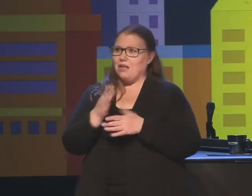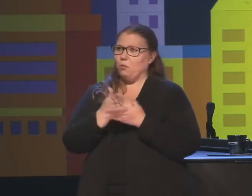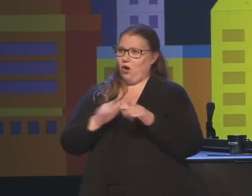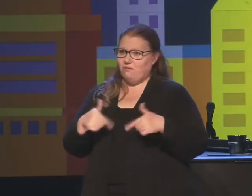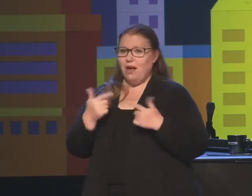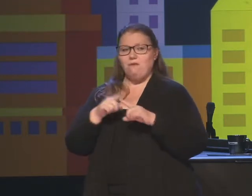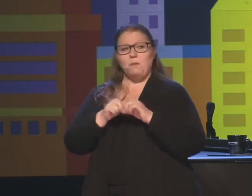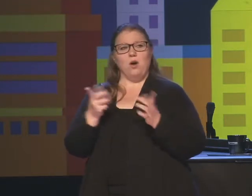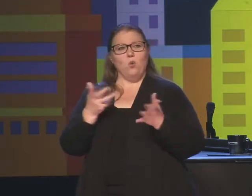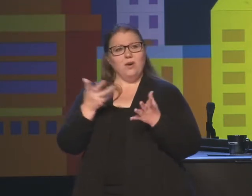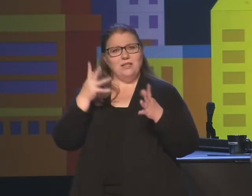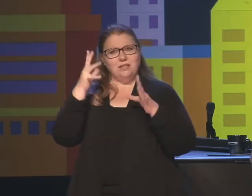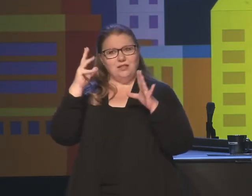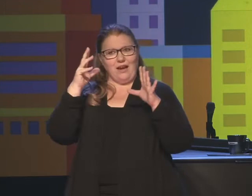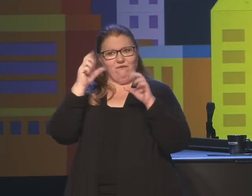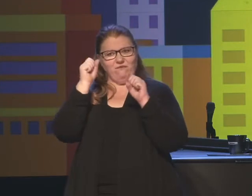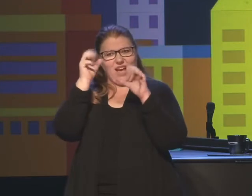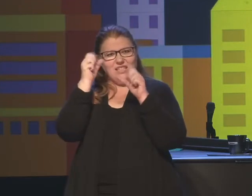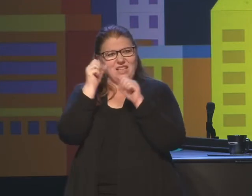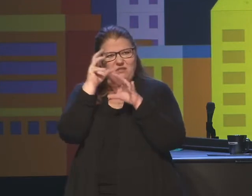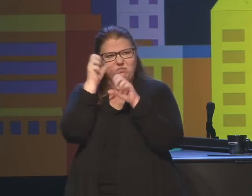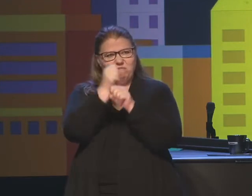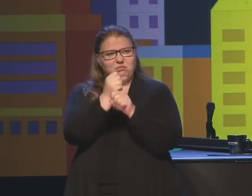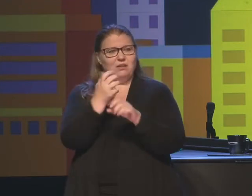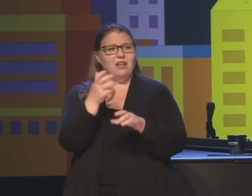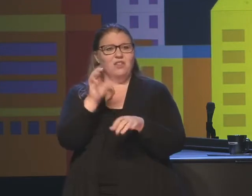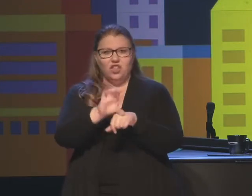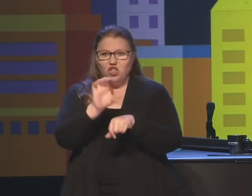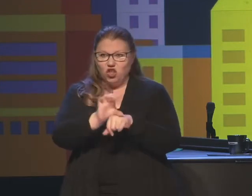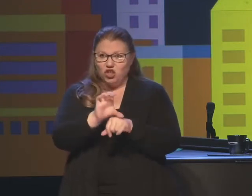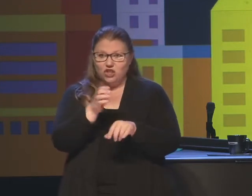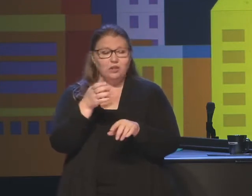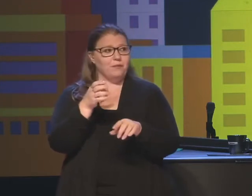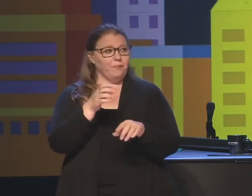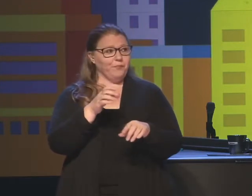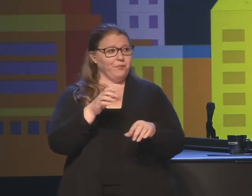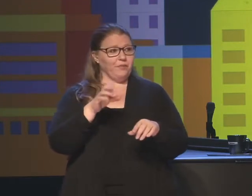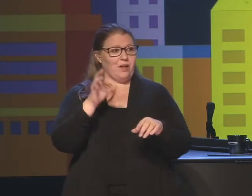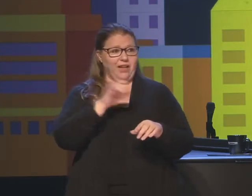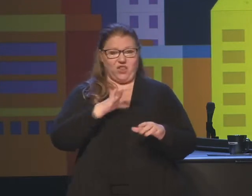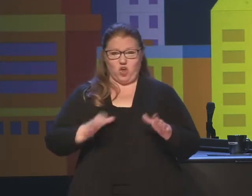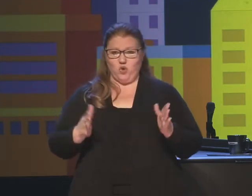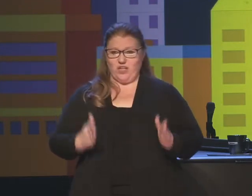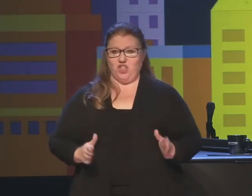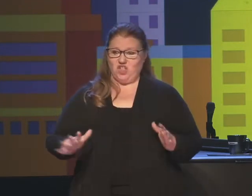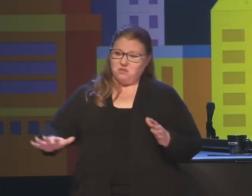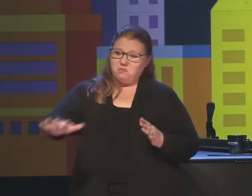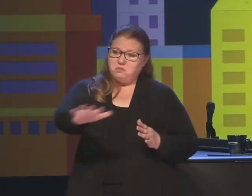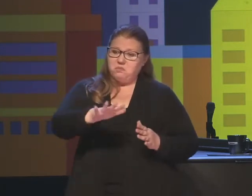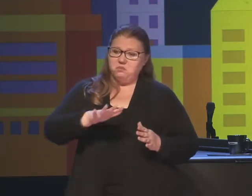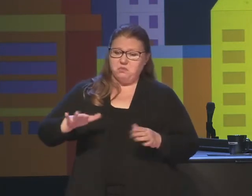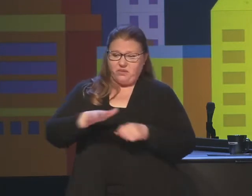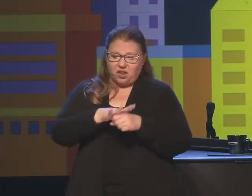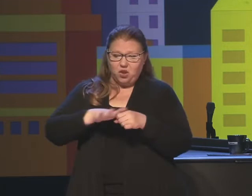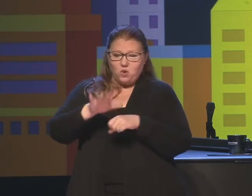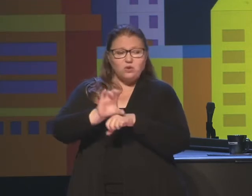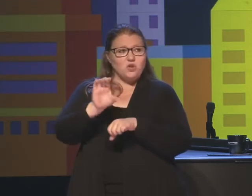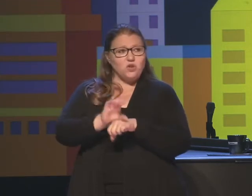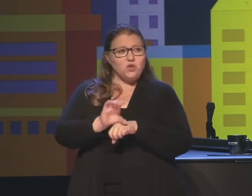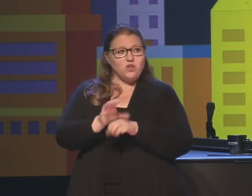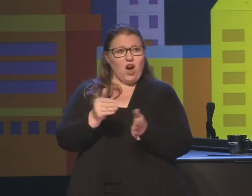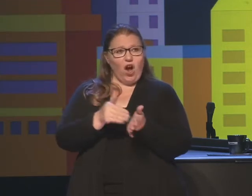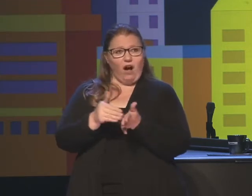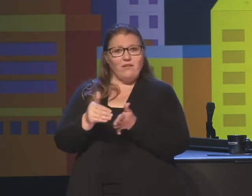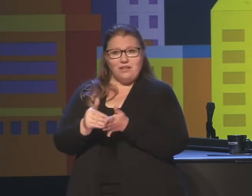find fascinating. I actually think that church, like Christendom, the local church oftentimes